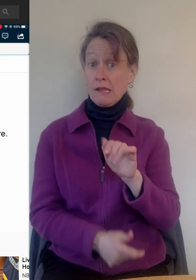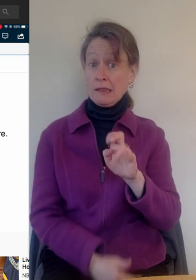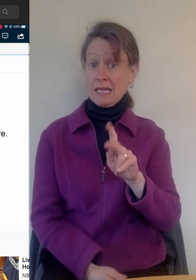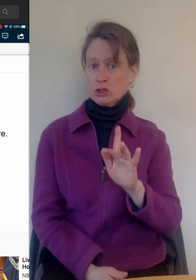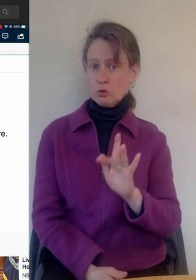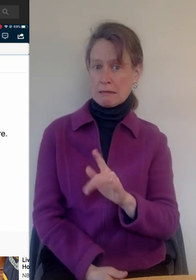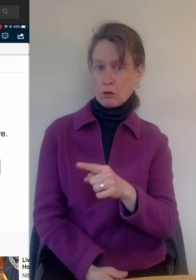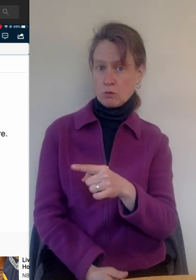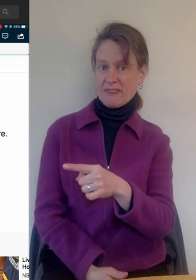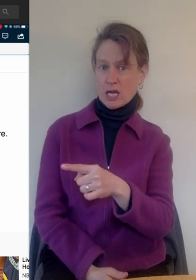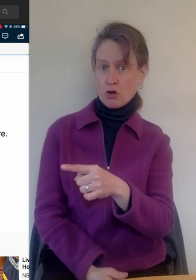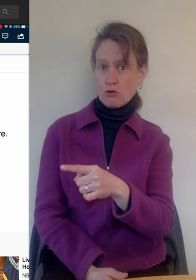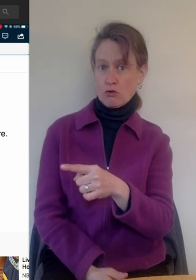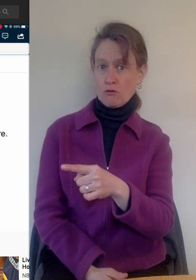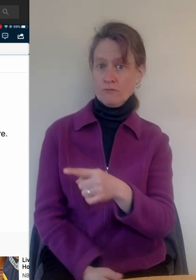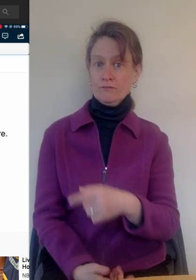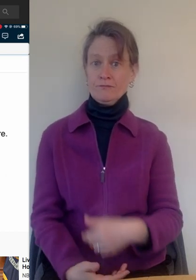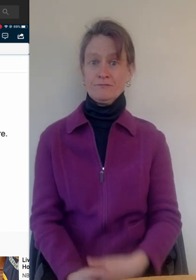this link.